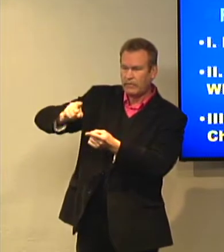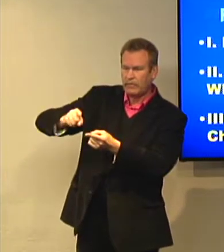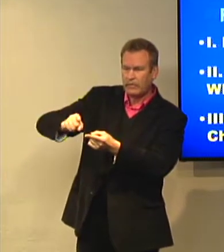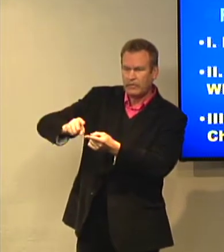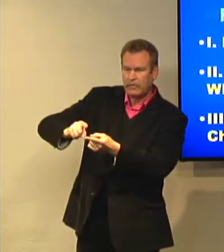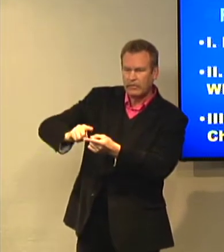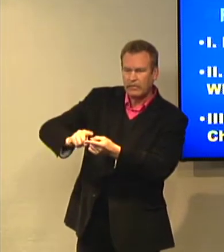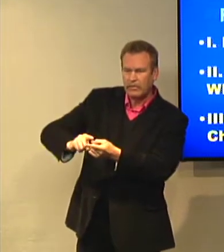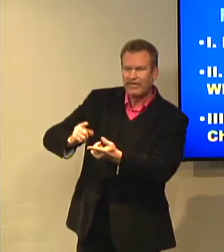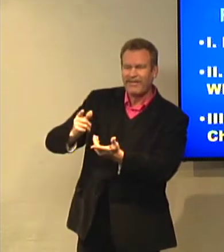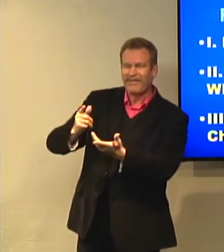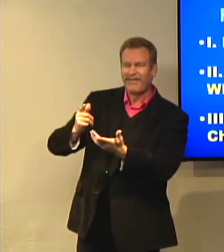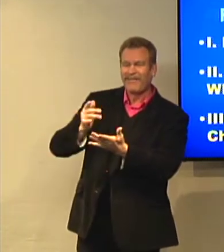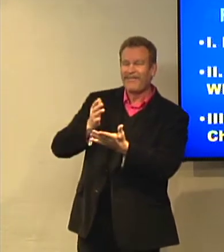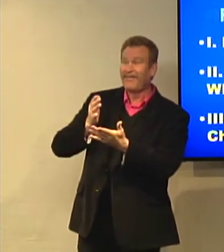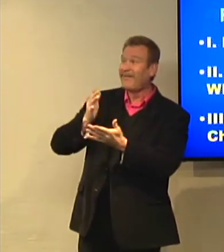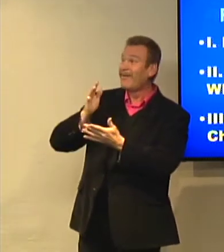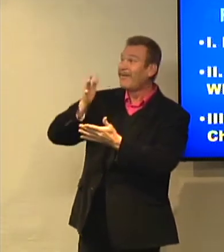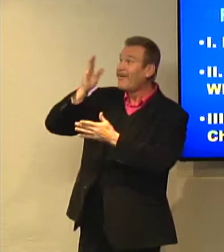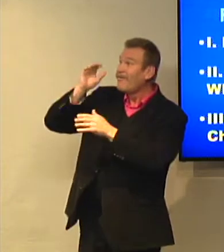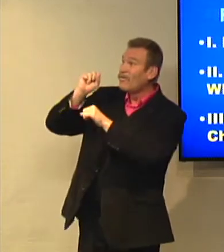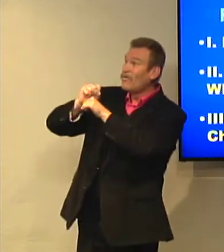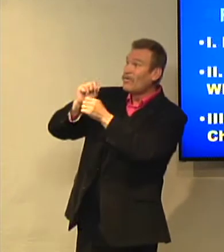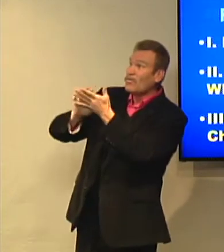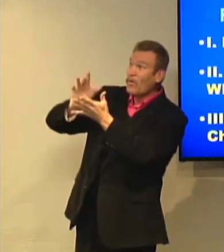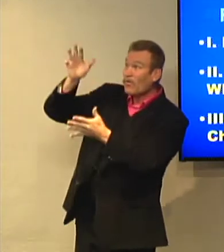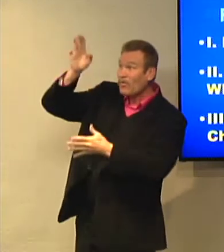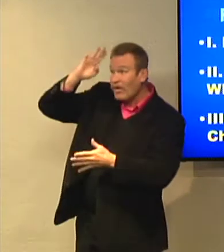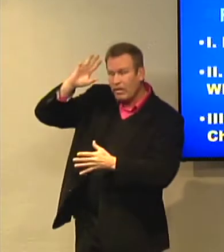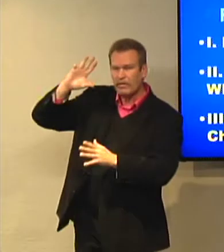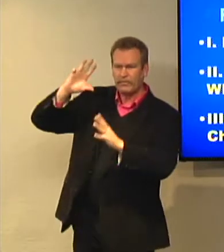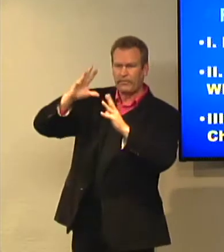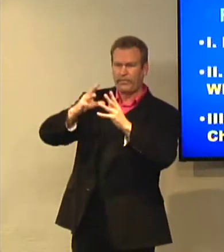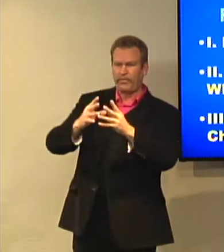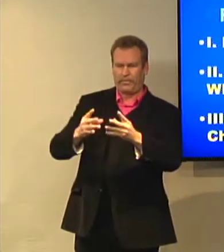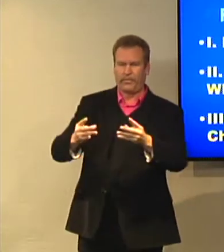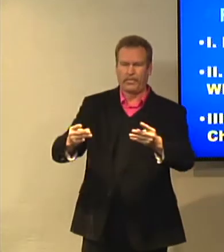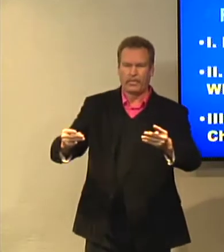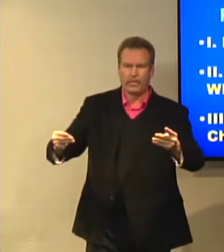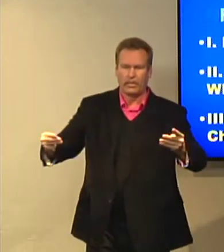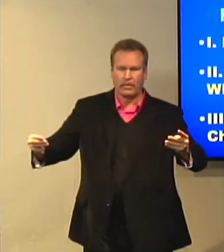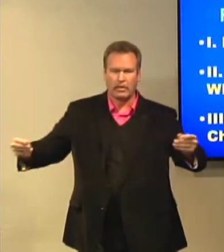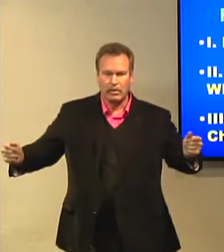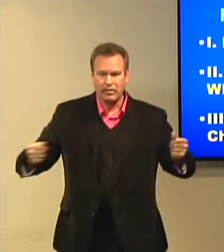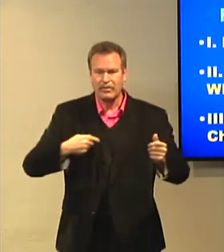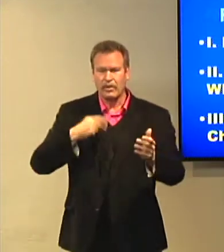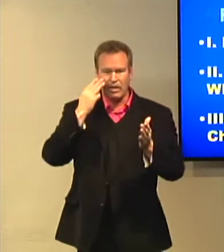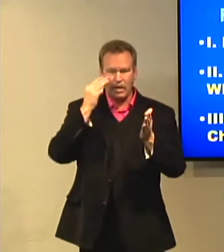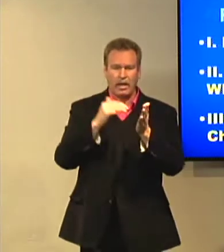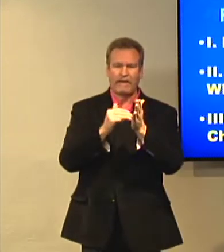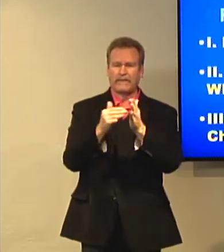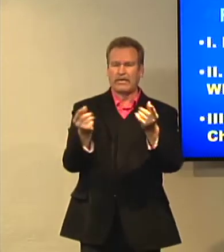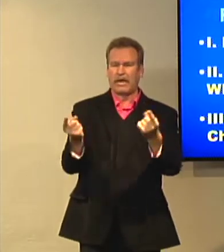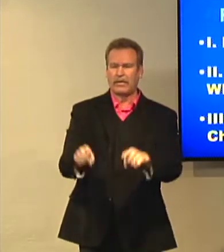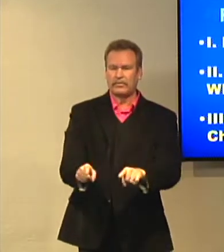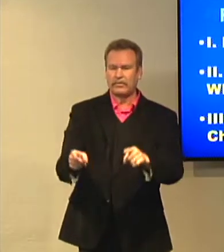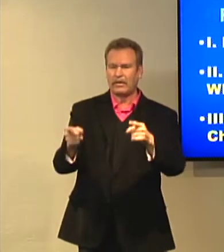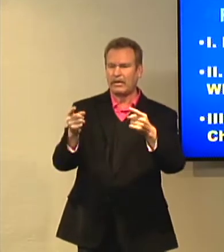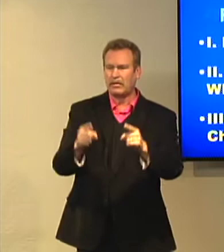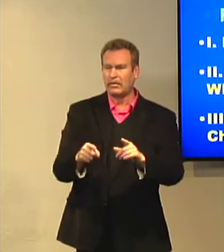our desire to serve God is going to dwindle. And that desire to glorify God might fade away. And it often